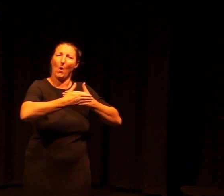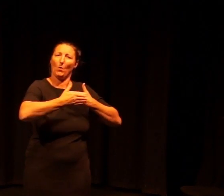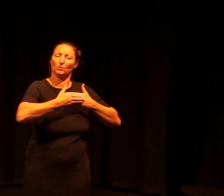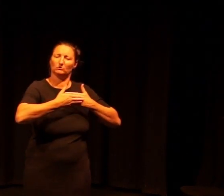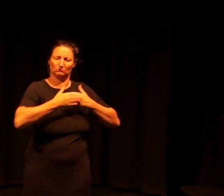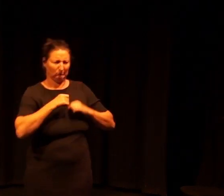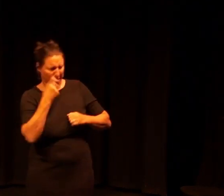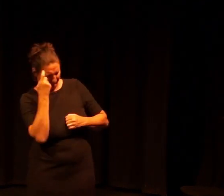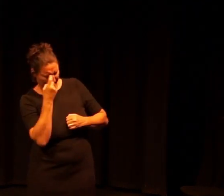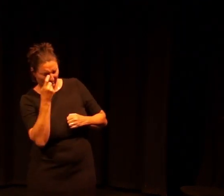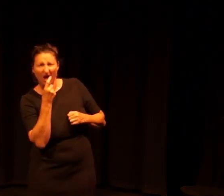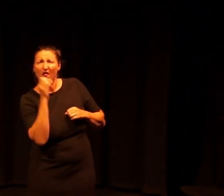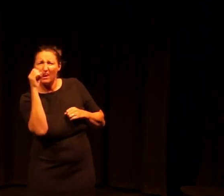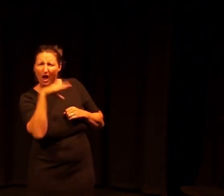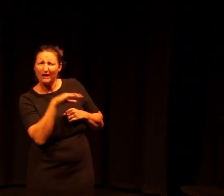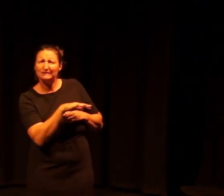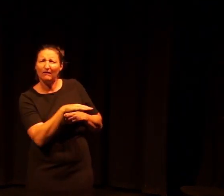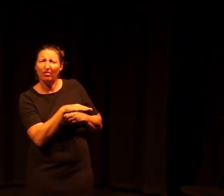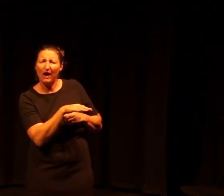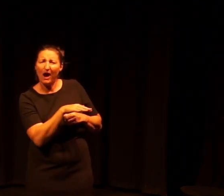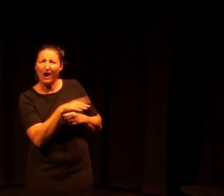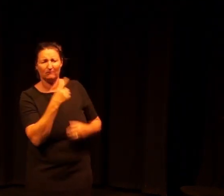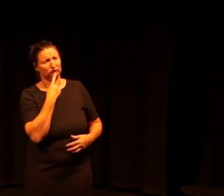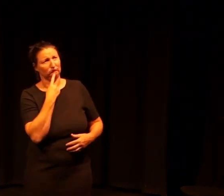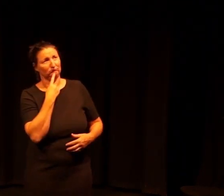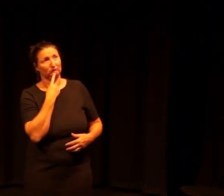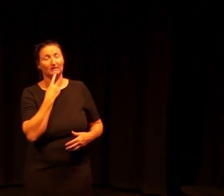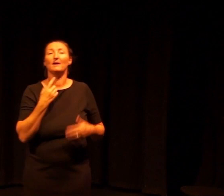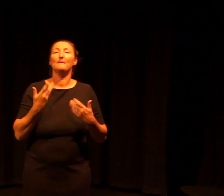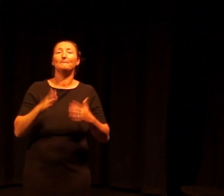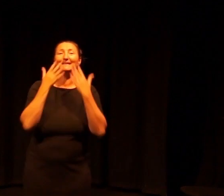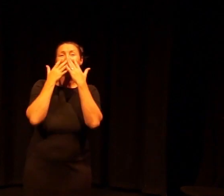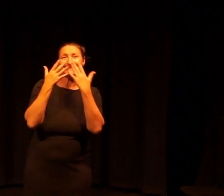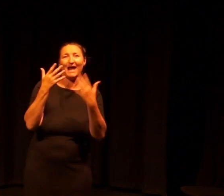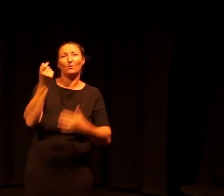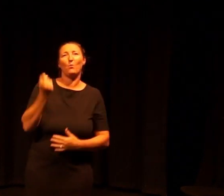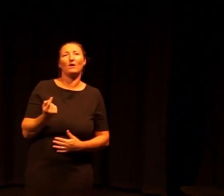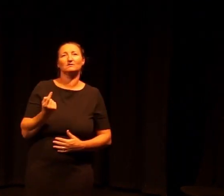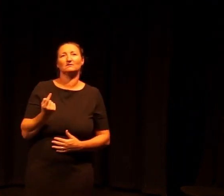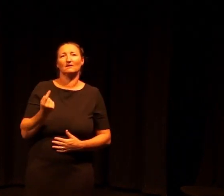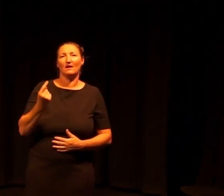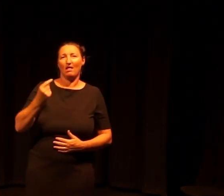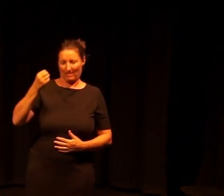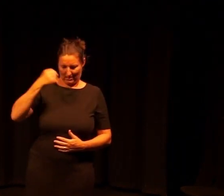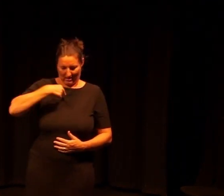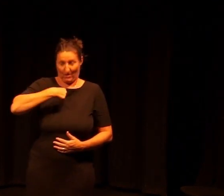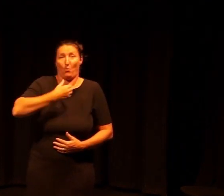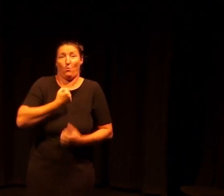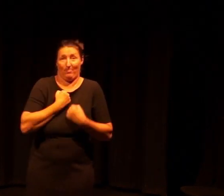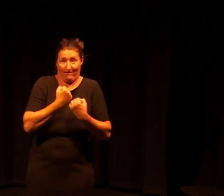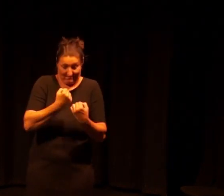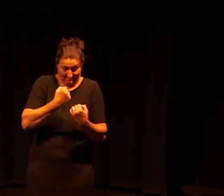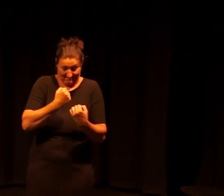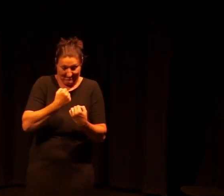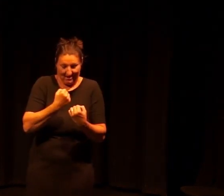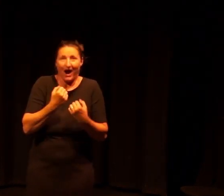if the light stays on. We were 10 once, the light within keeping us awake, waiting to